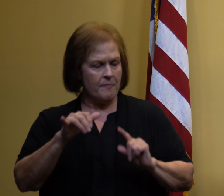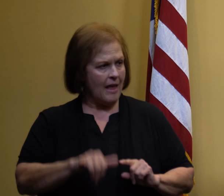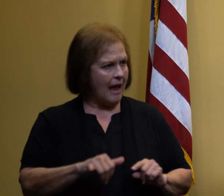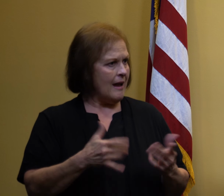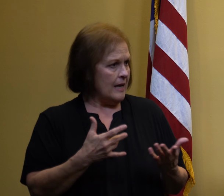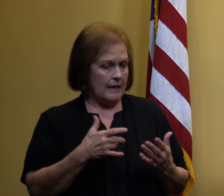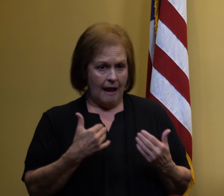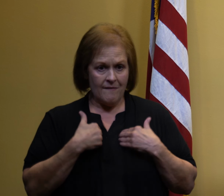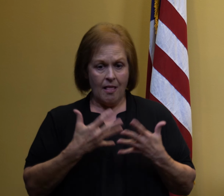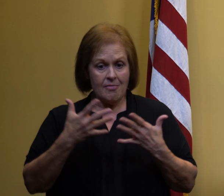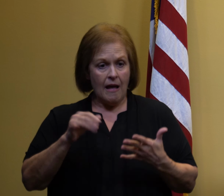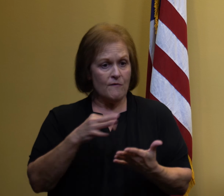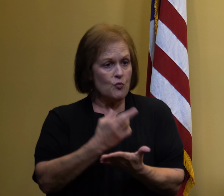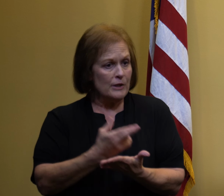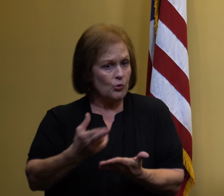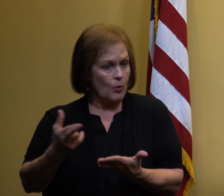the ground